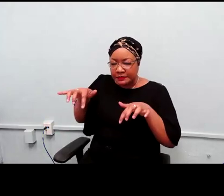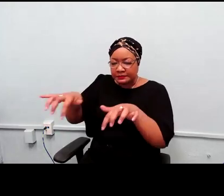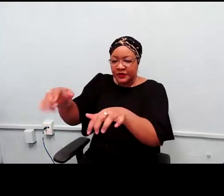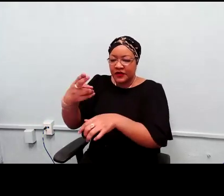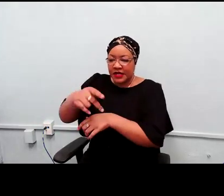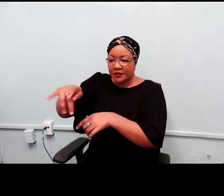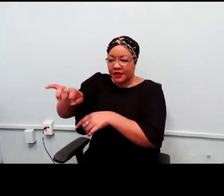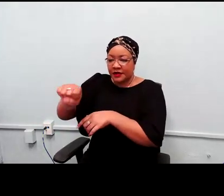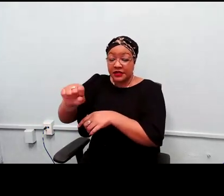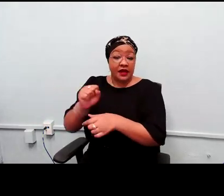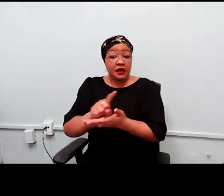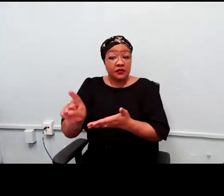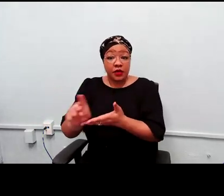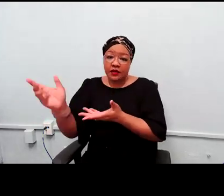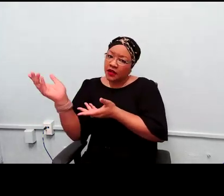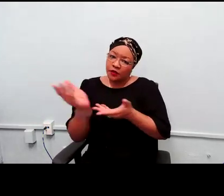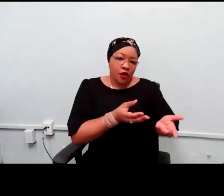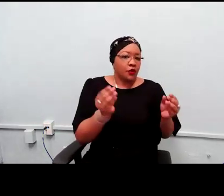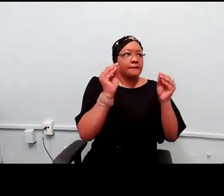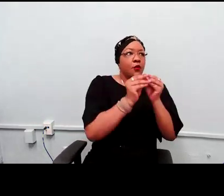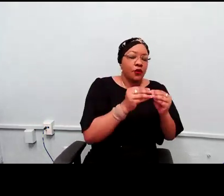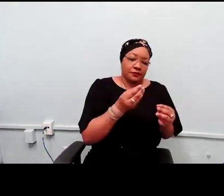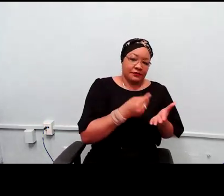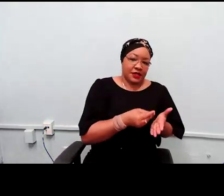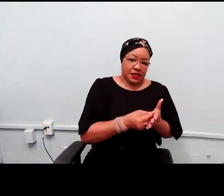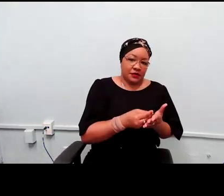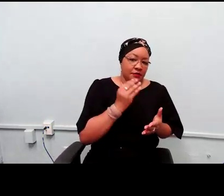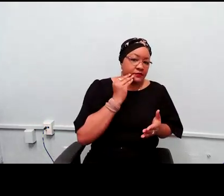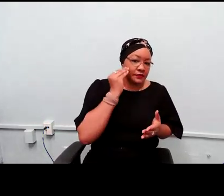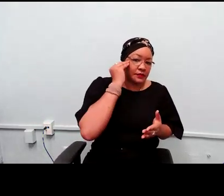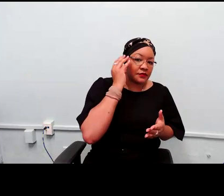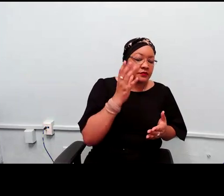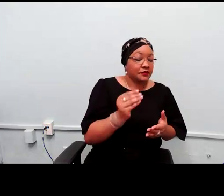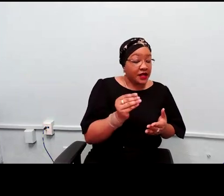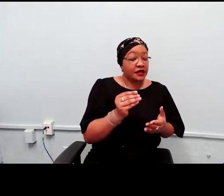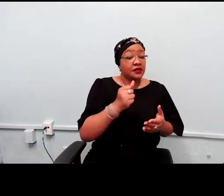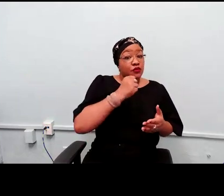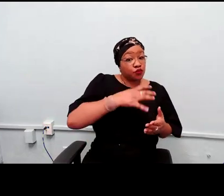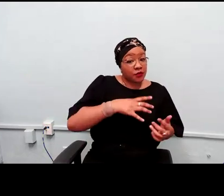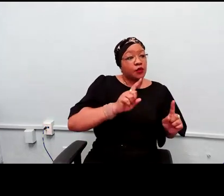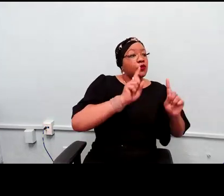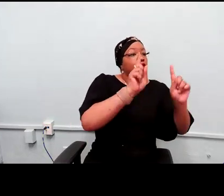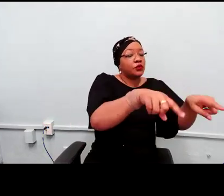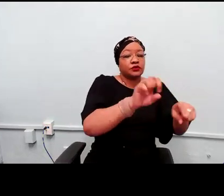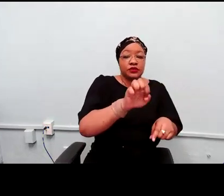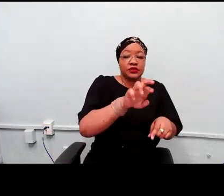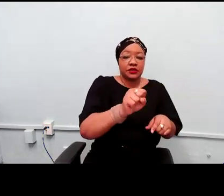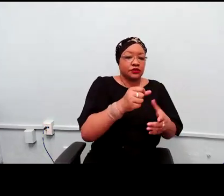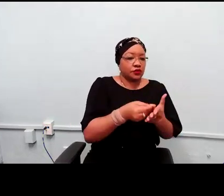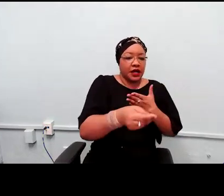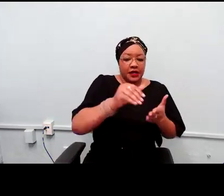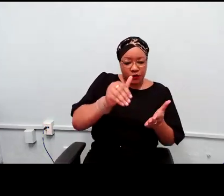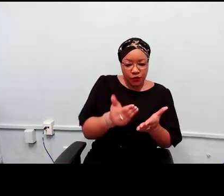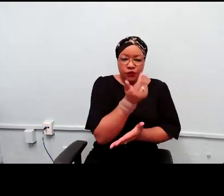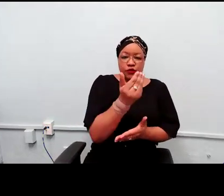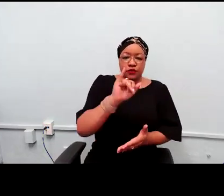money. And every Monday, the women in the neighborhood went out to Sears to buy new jeans for their kids, new